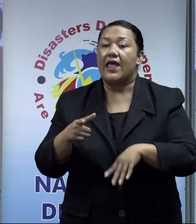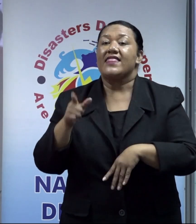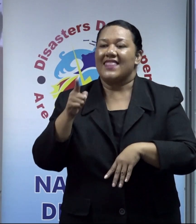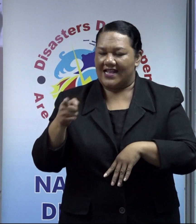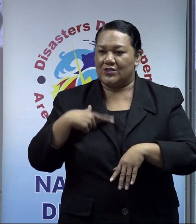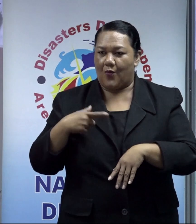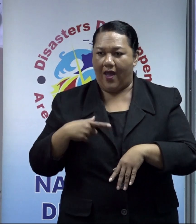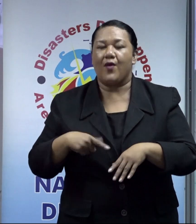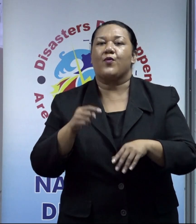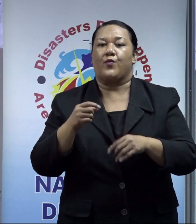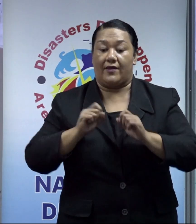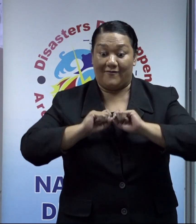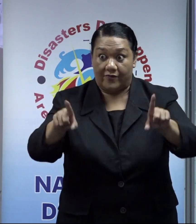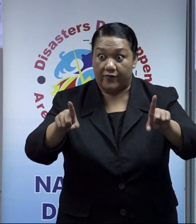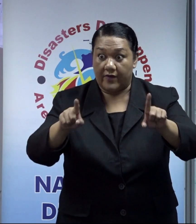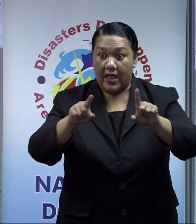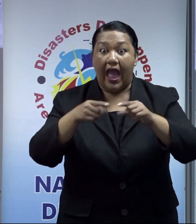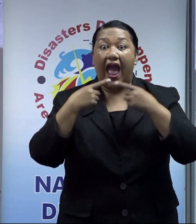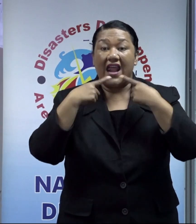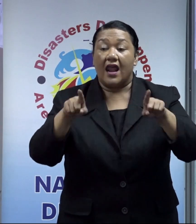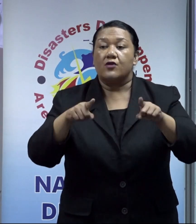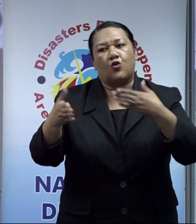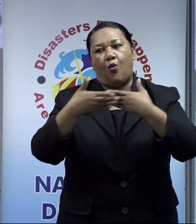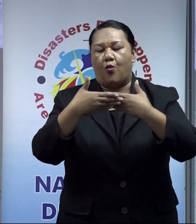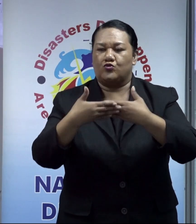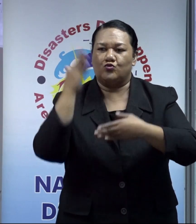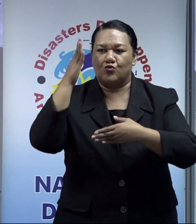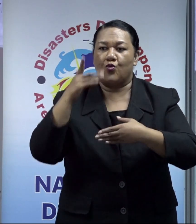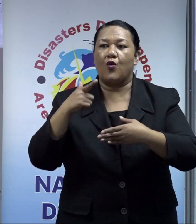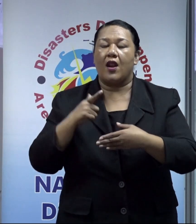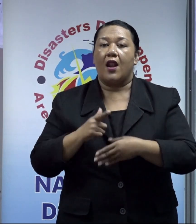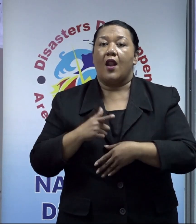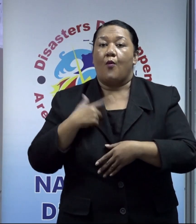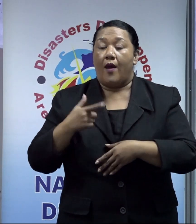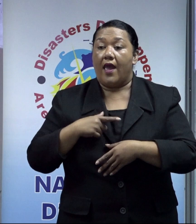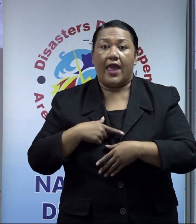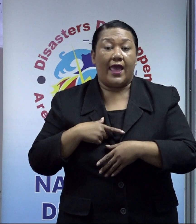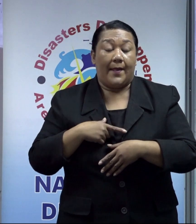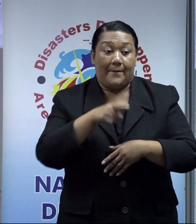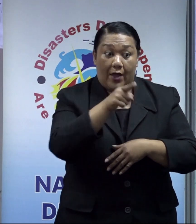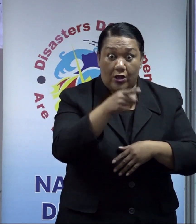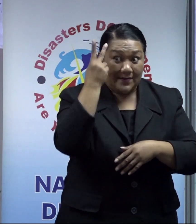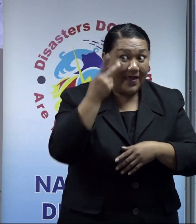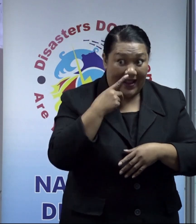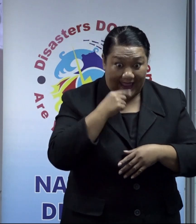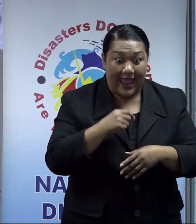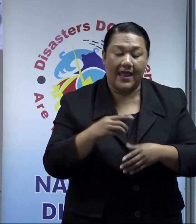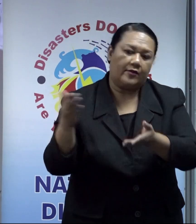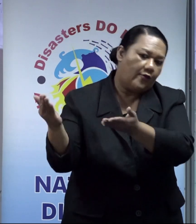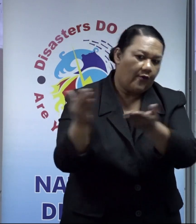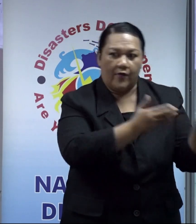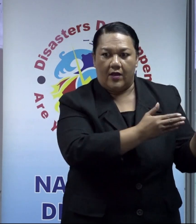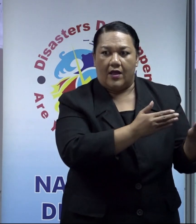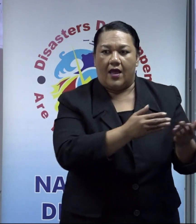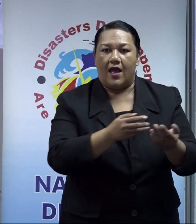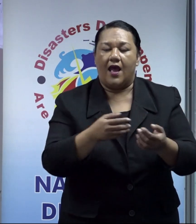the closure of schools today. So it allows parents to also not only move their kids back home to safety, but also enable them to cross